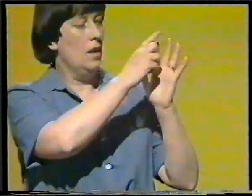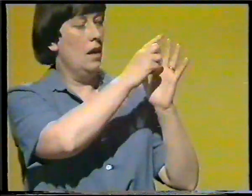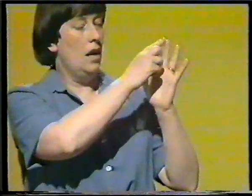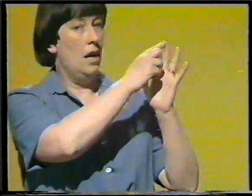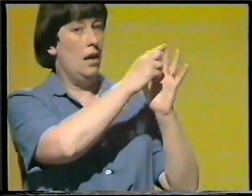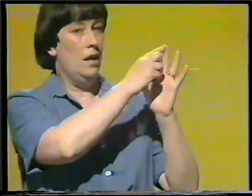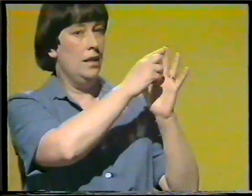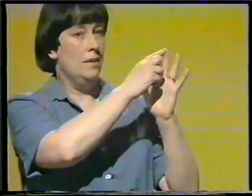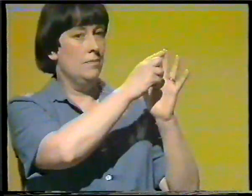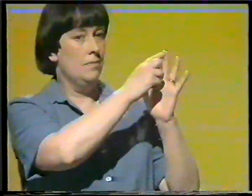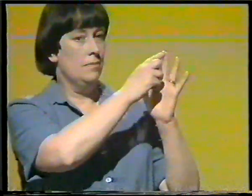I,